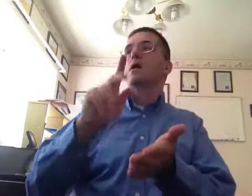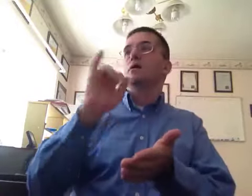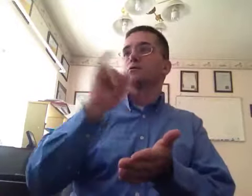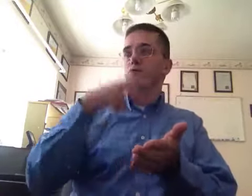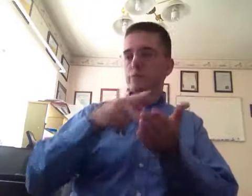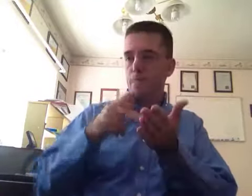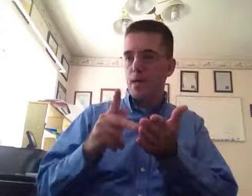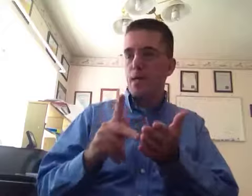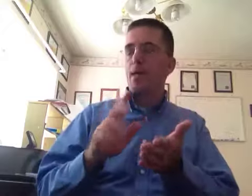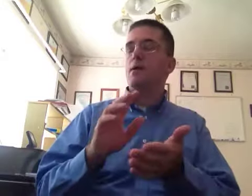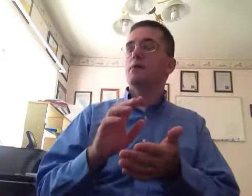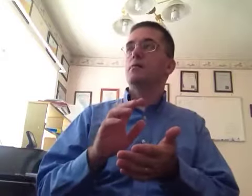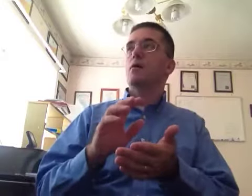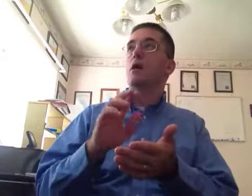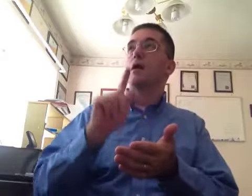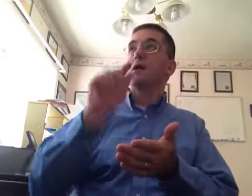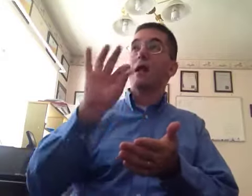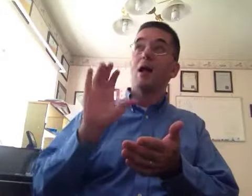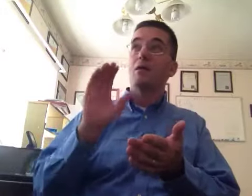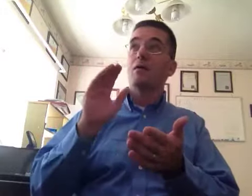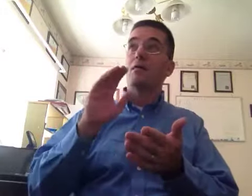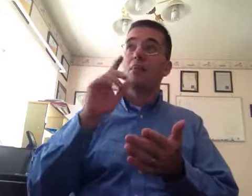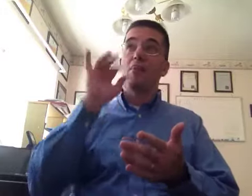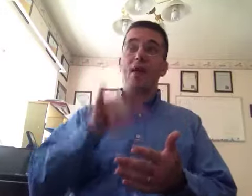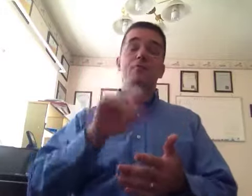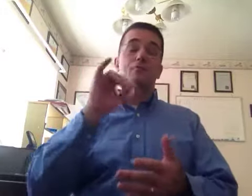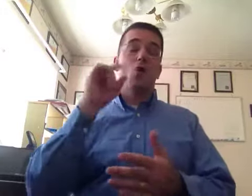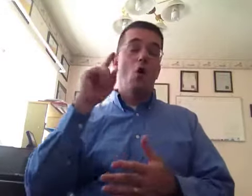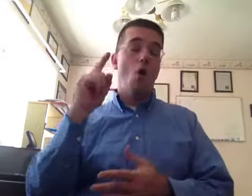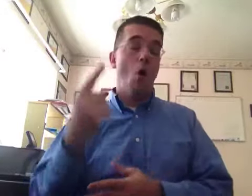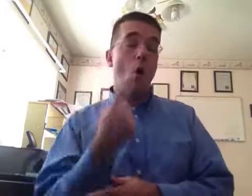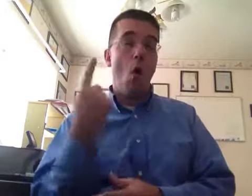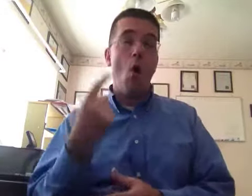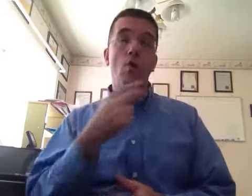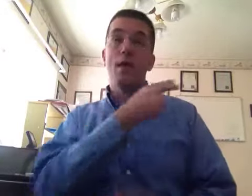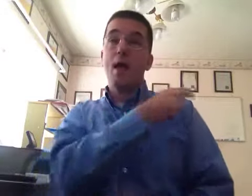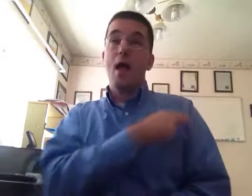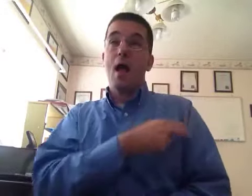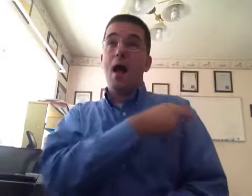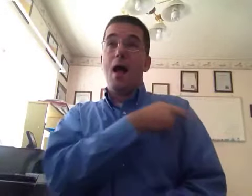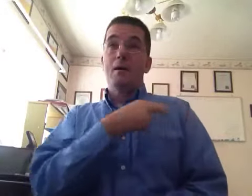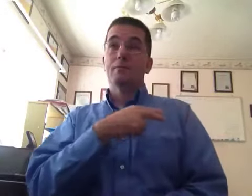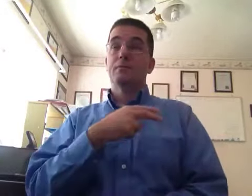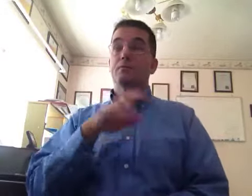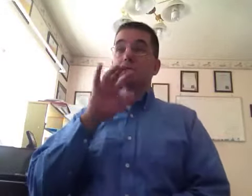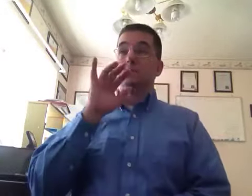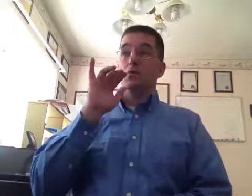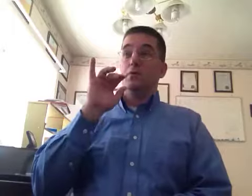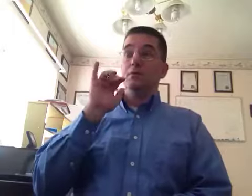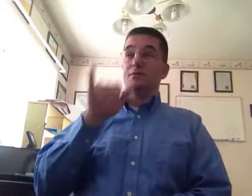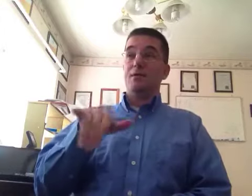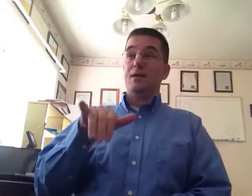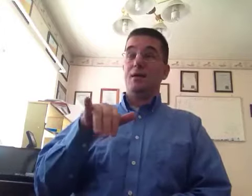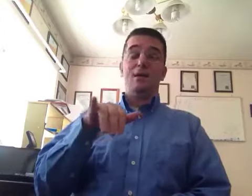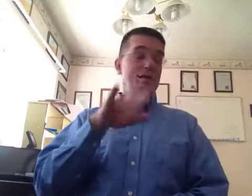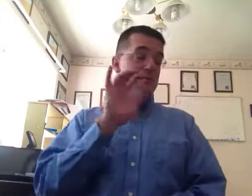And that didn't include, that was just hospital. Mm-hmm. But I mean, so that's the kind of bill we're talking about. Yes, sir. I mean,